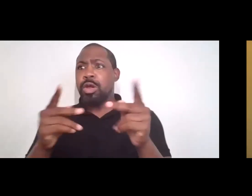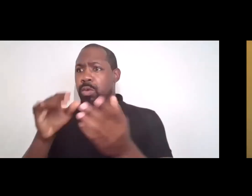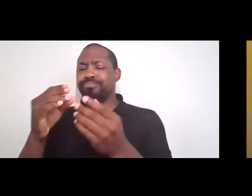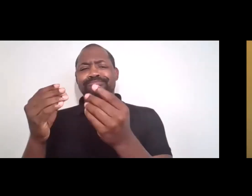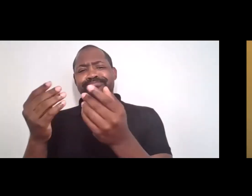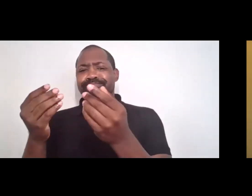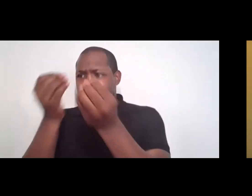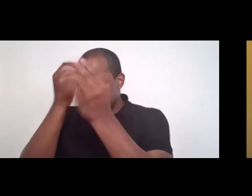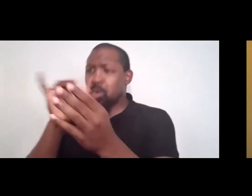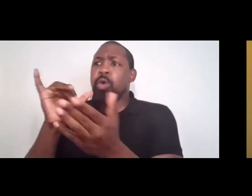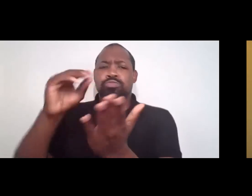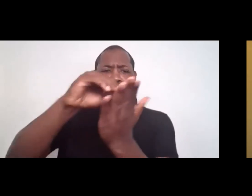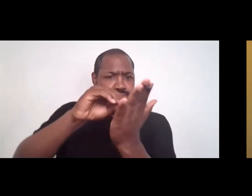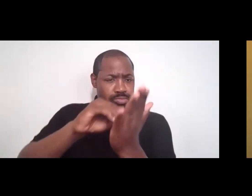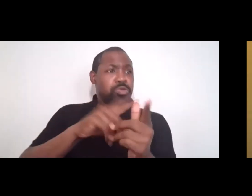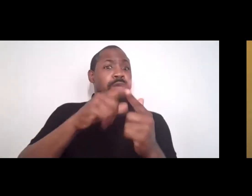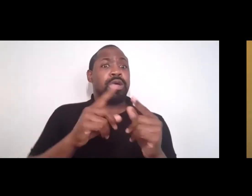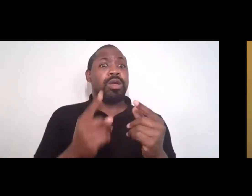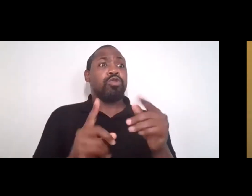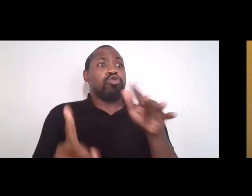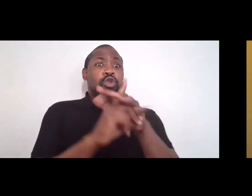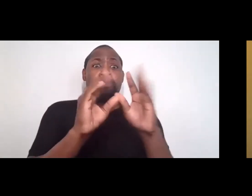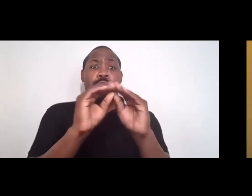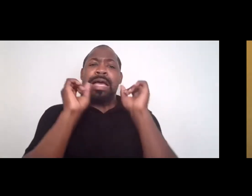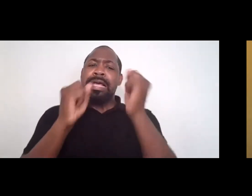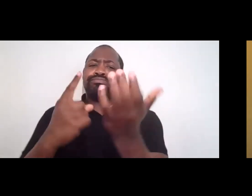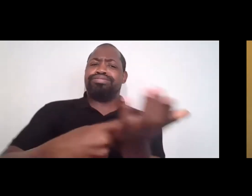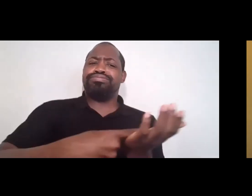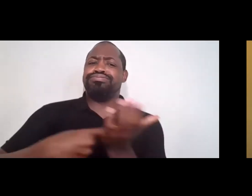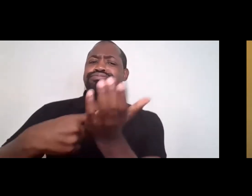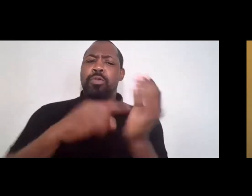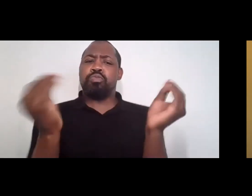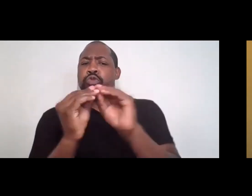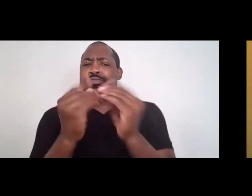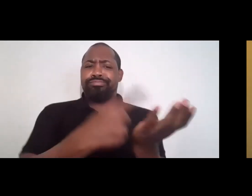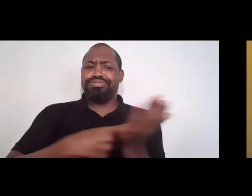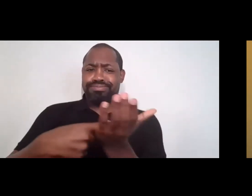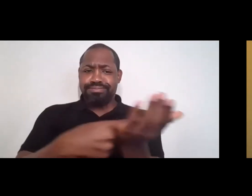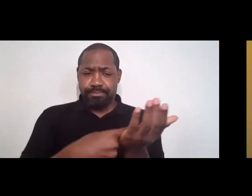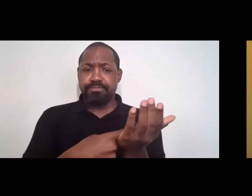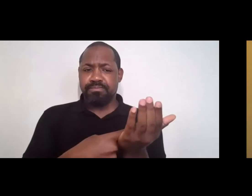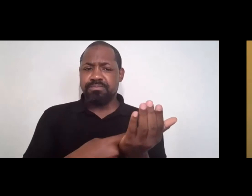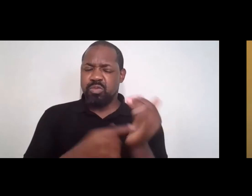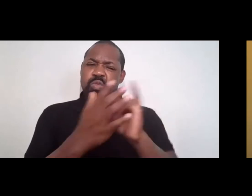trust, having communication. And we basically take that information and then we'd have a discussion amongst